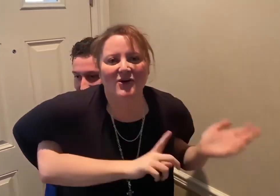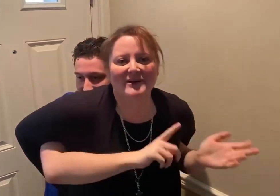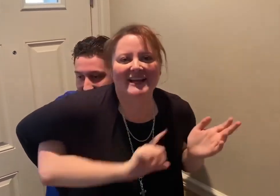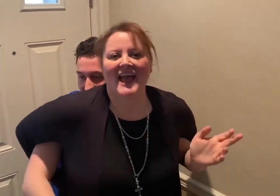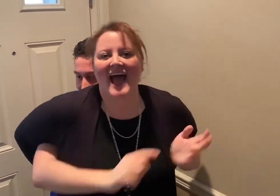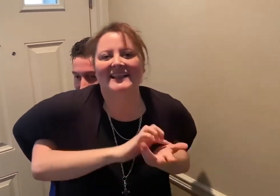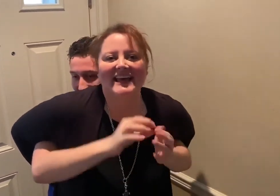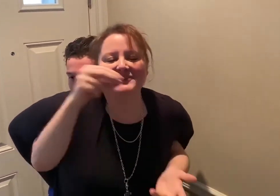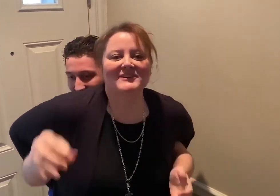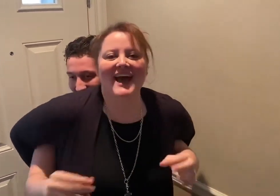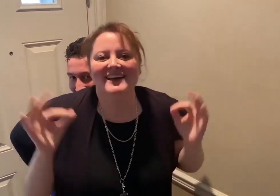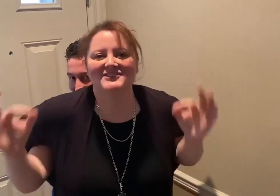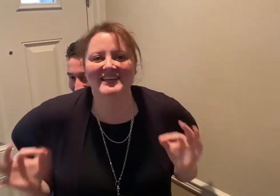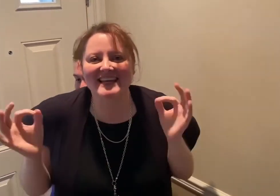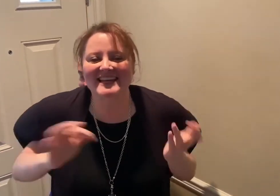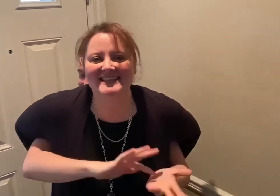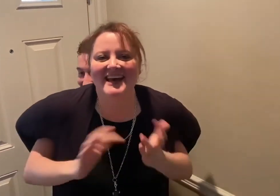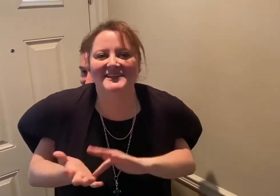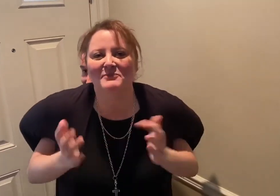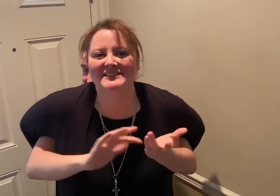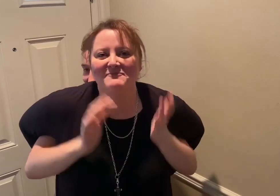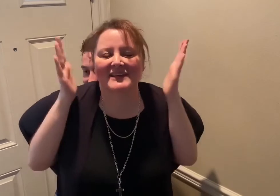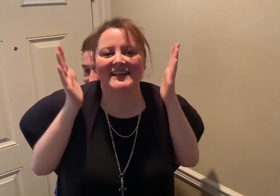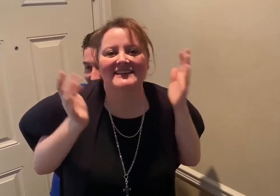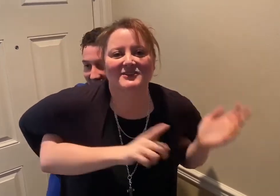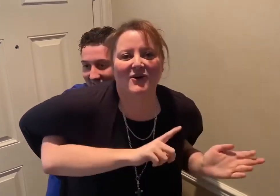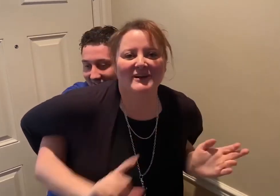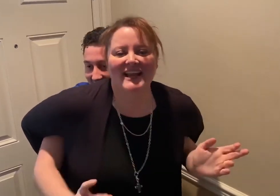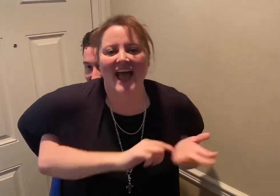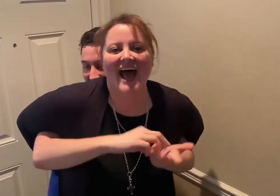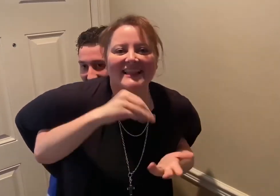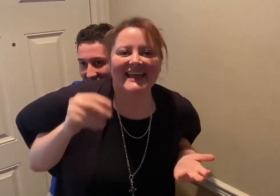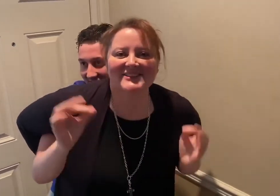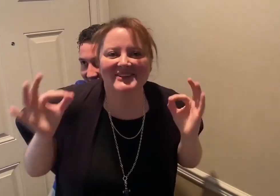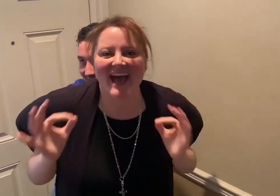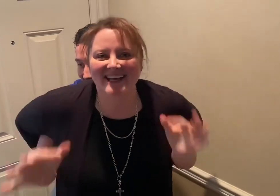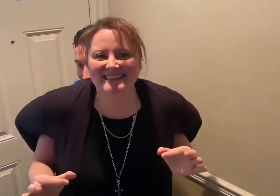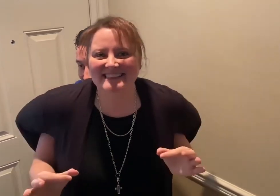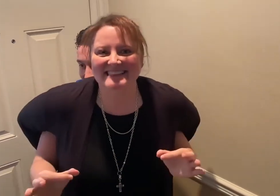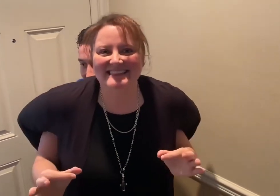glory, hallelujah. Jesus, Prince of Peace, glory, hallelujah.